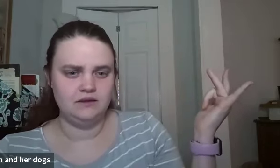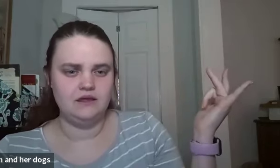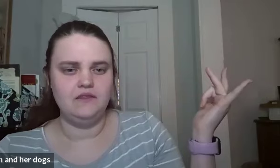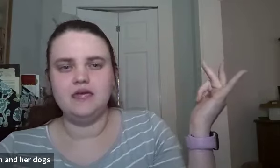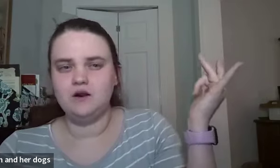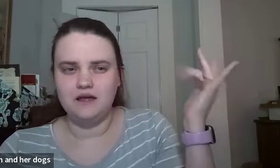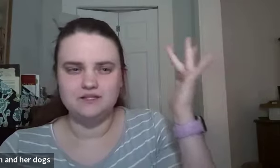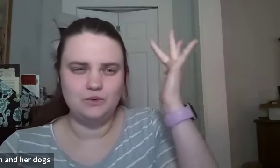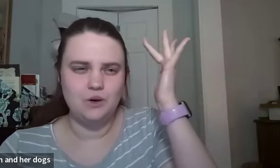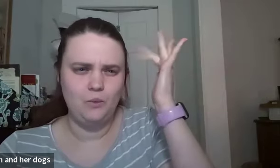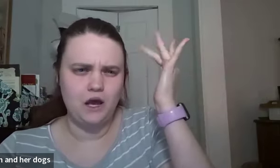And then our last one, Y.